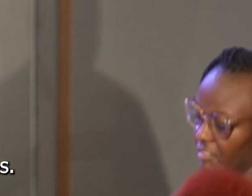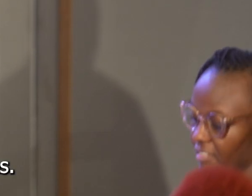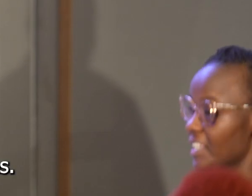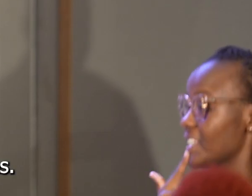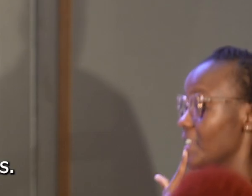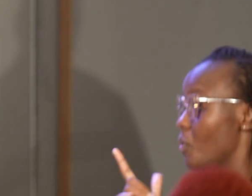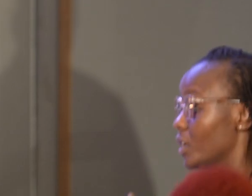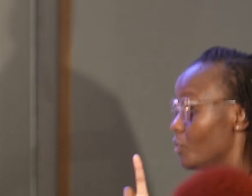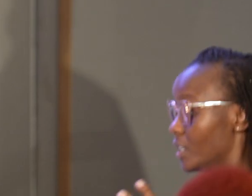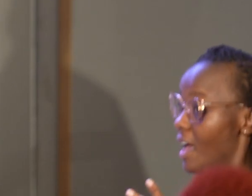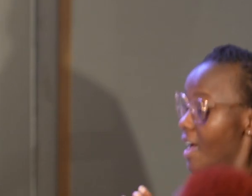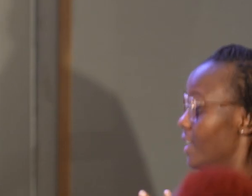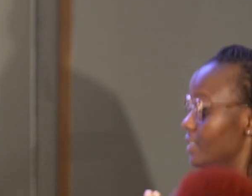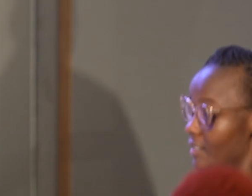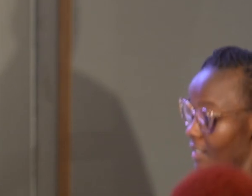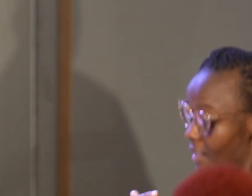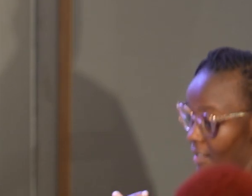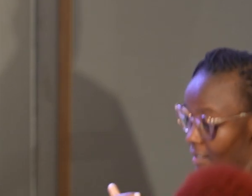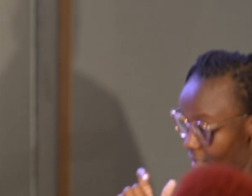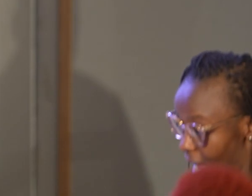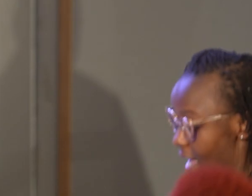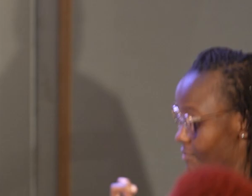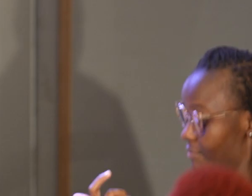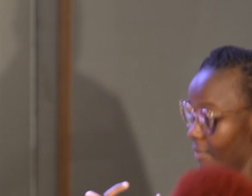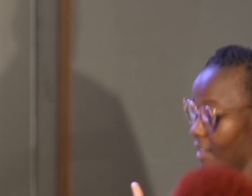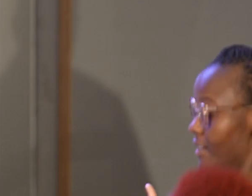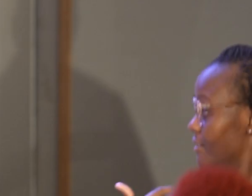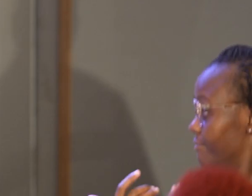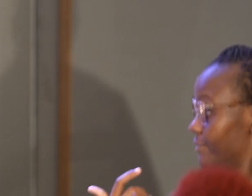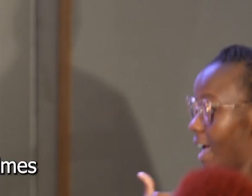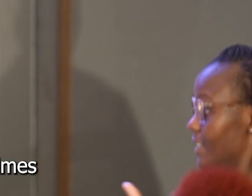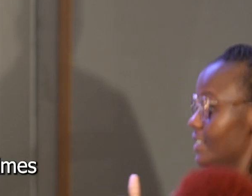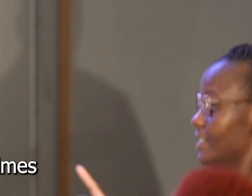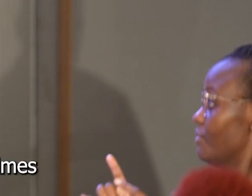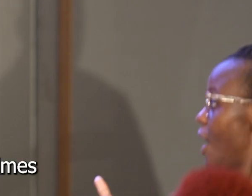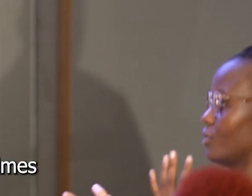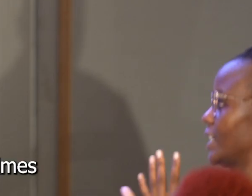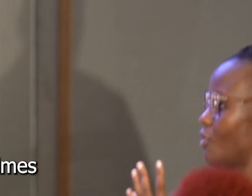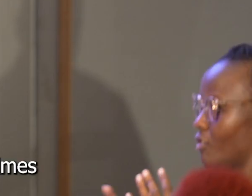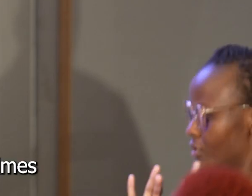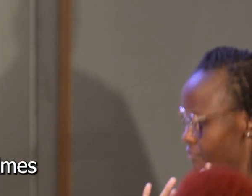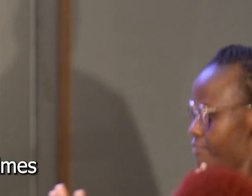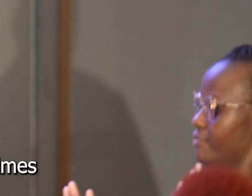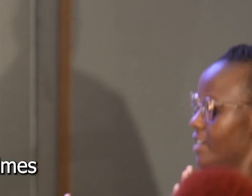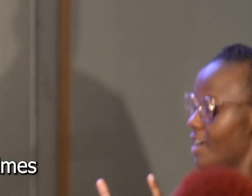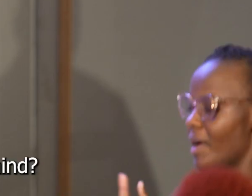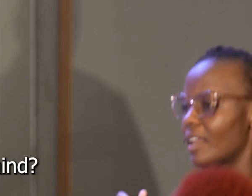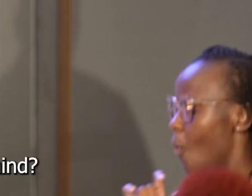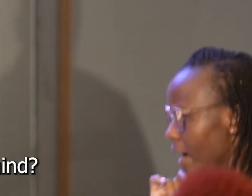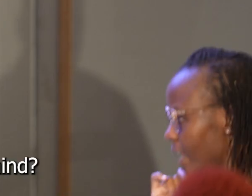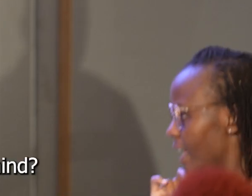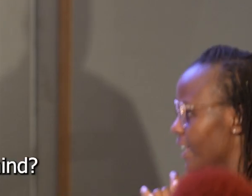the times. And the question that always rings in my mind is, are we moving in the times with the